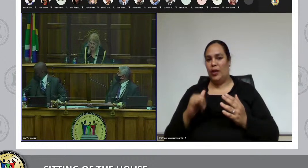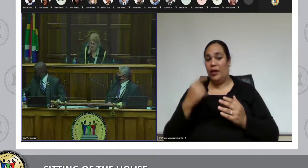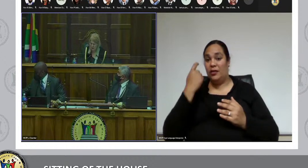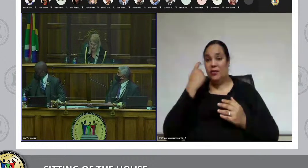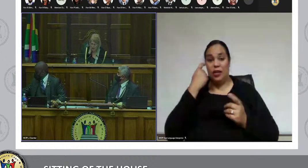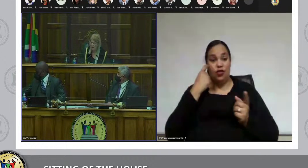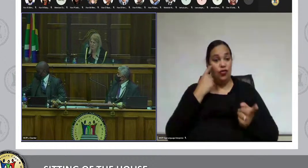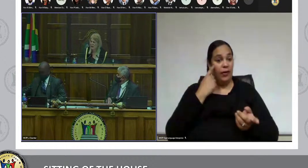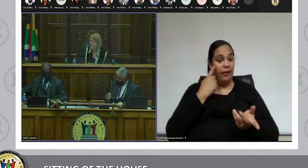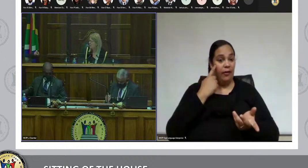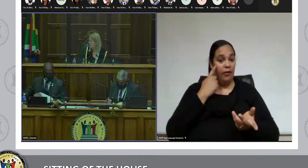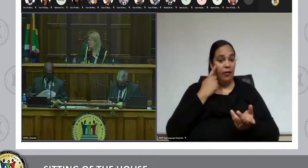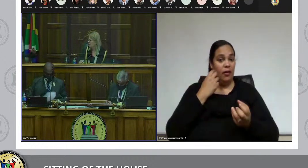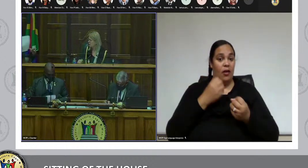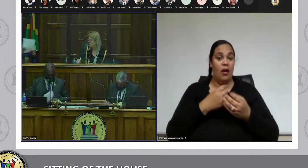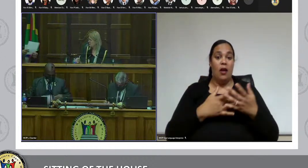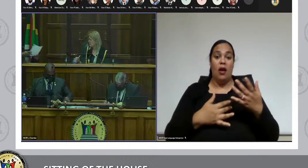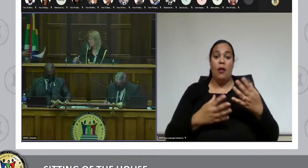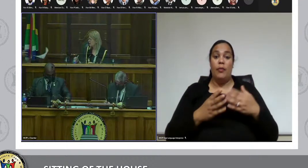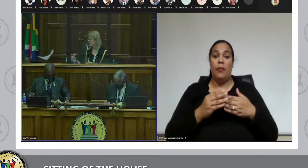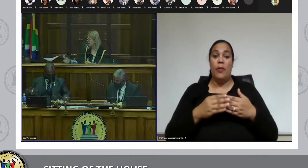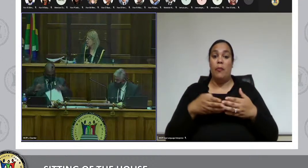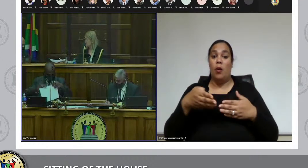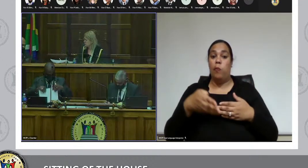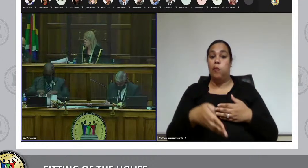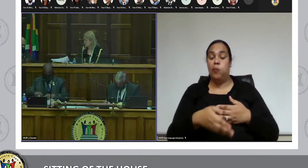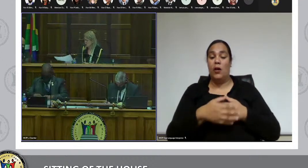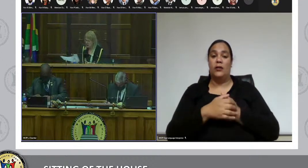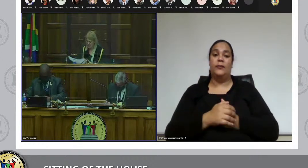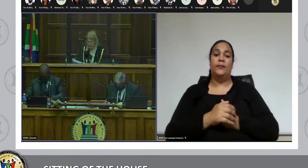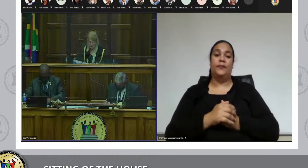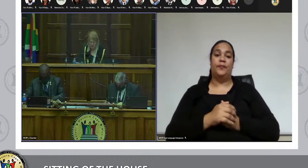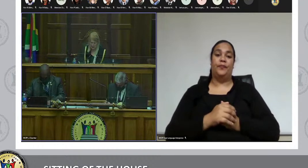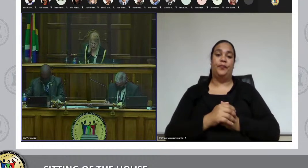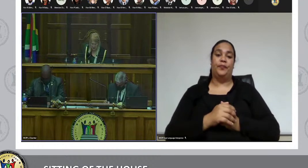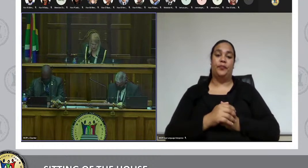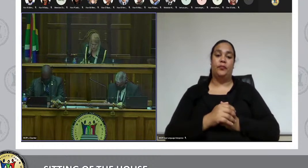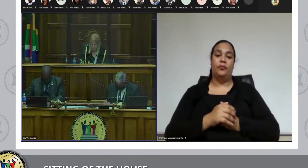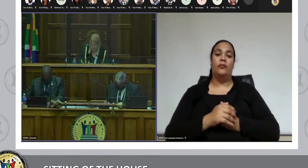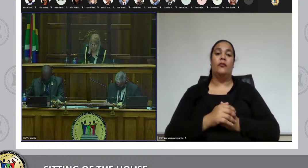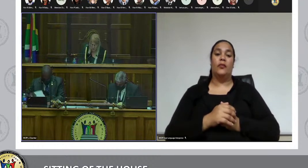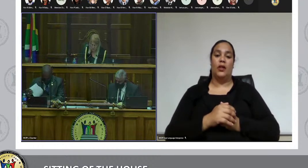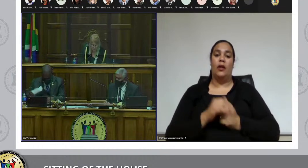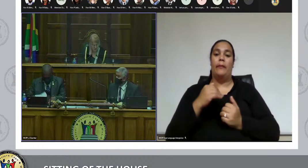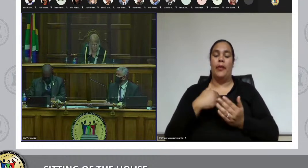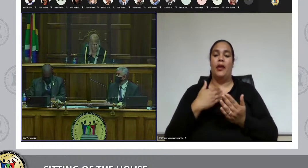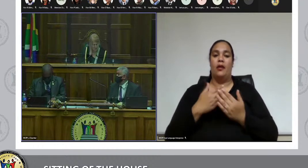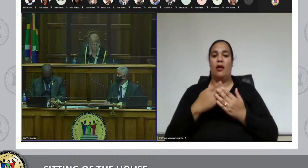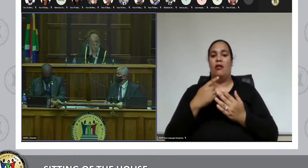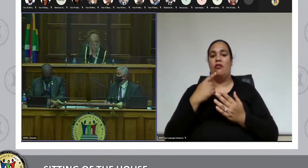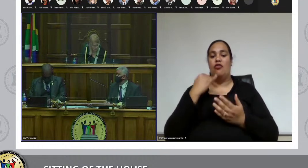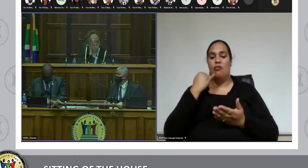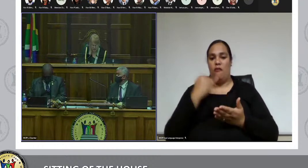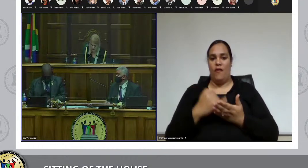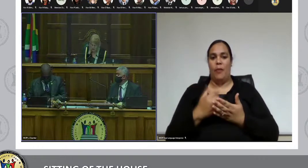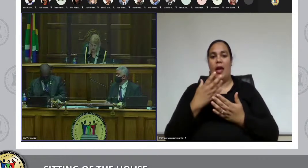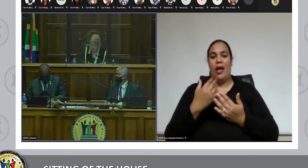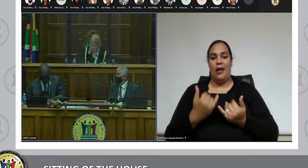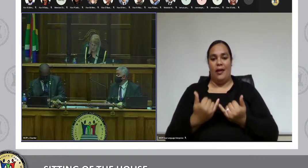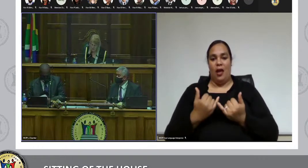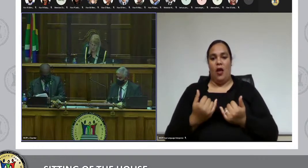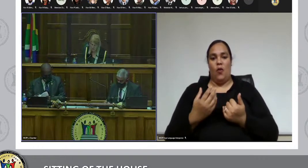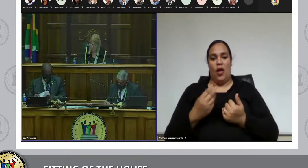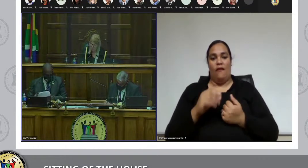Secretary how many members are present. Thank you very much. I can confirm that there are